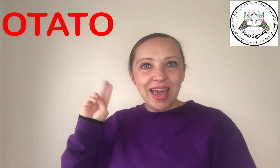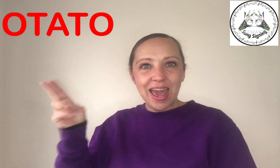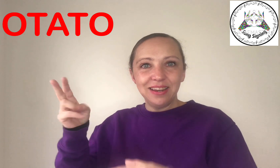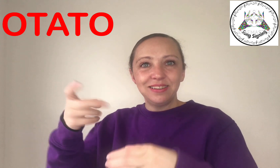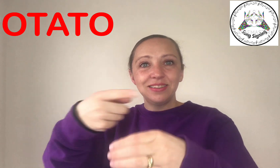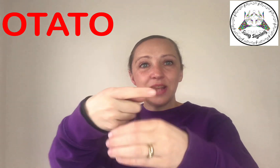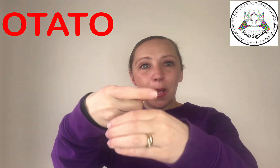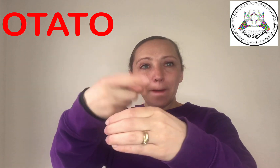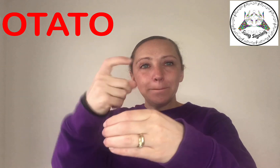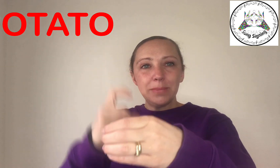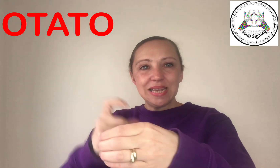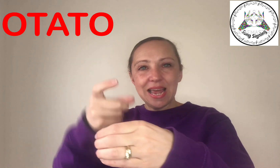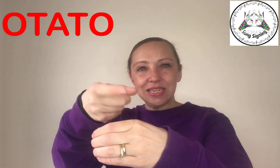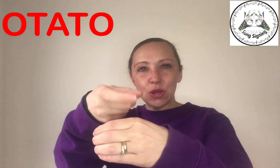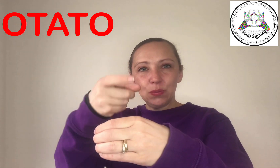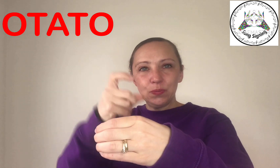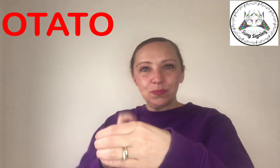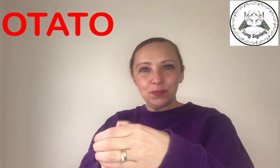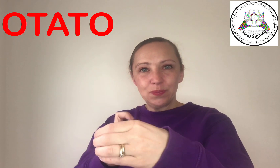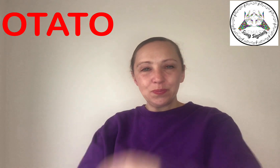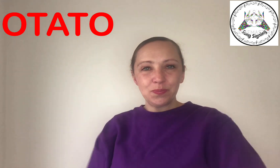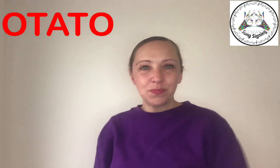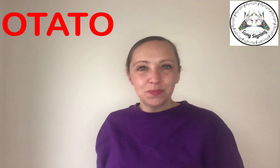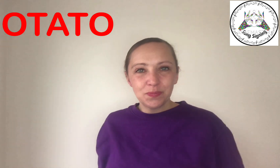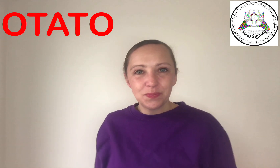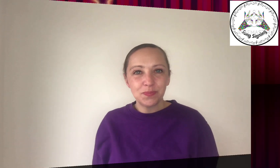Again, potato.